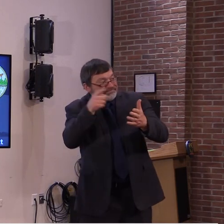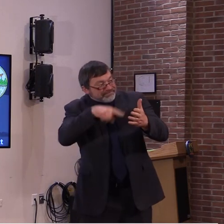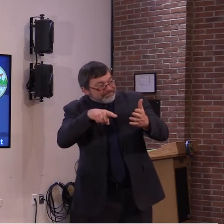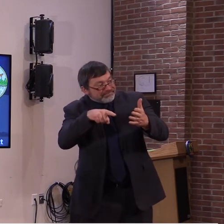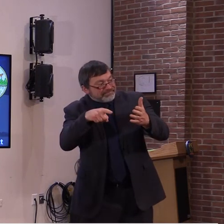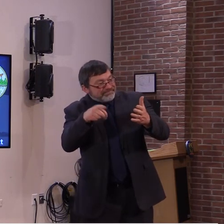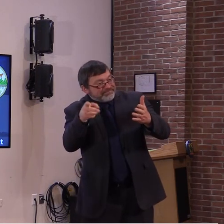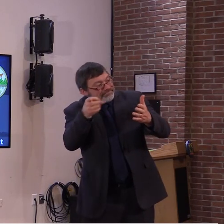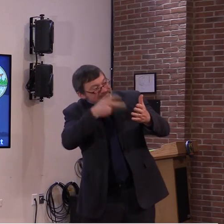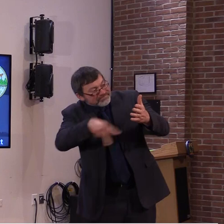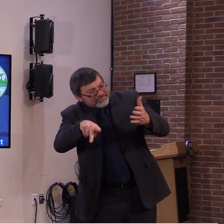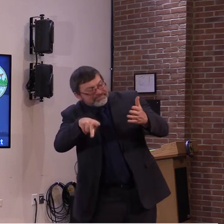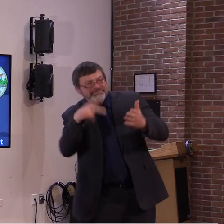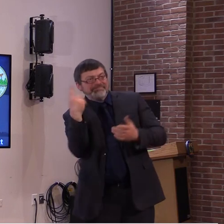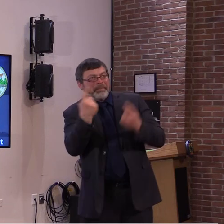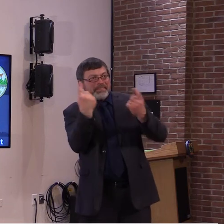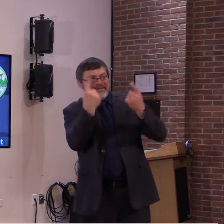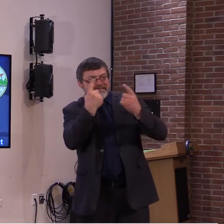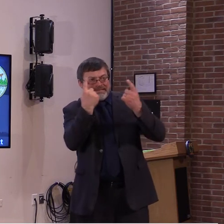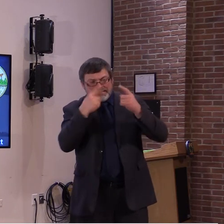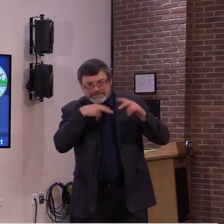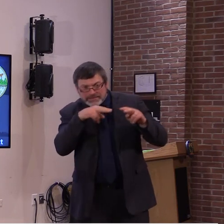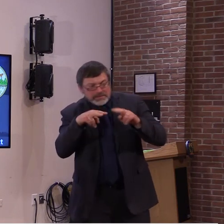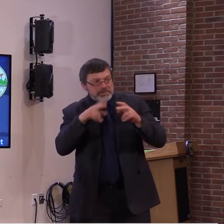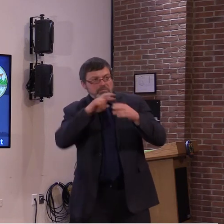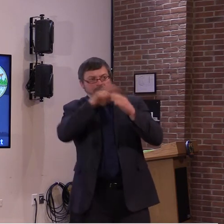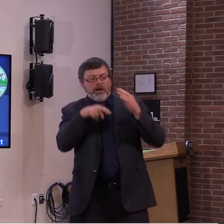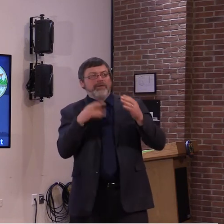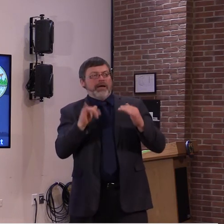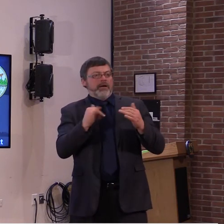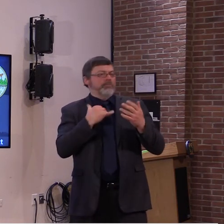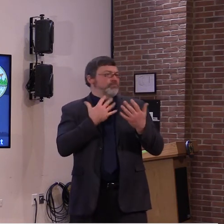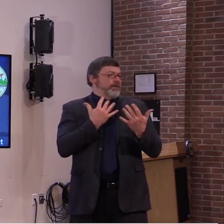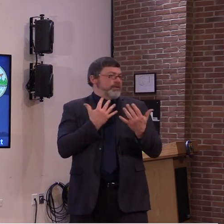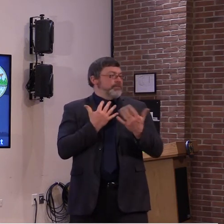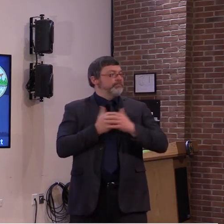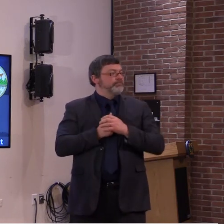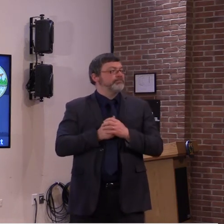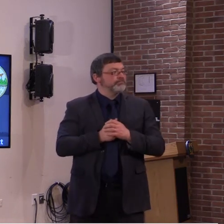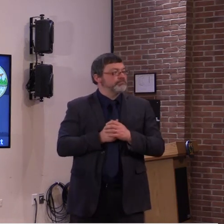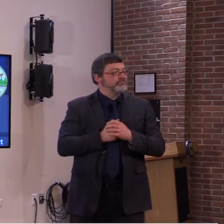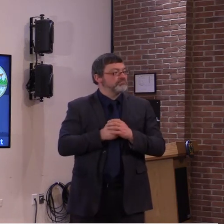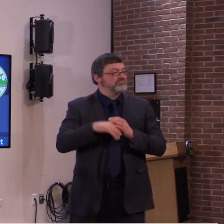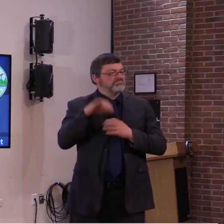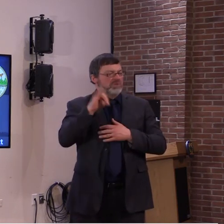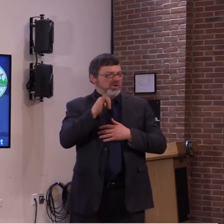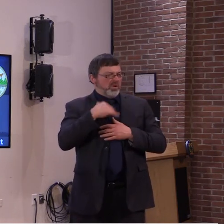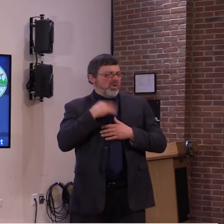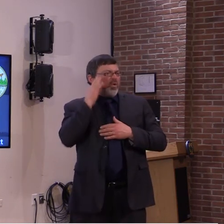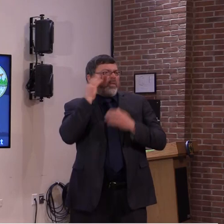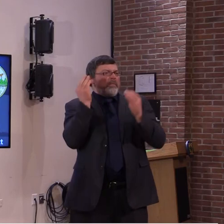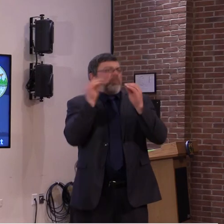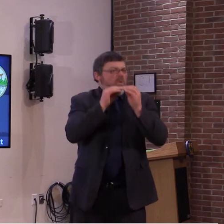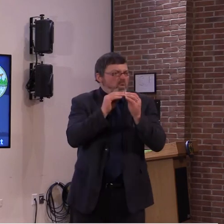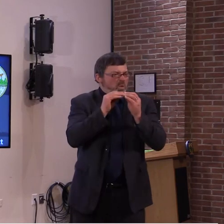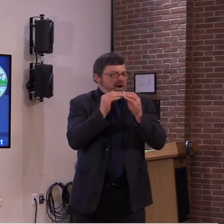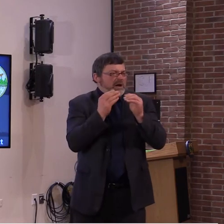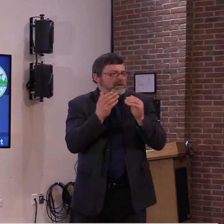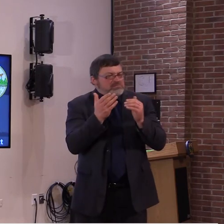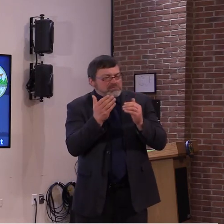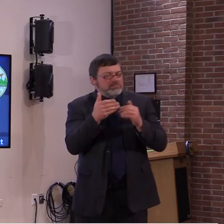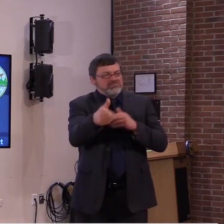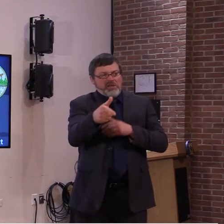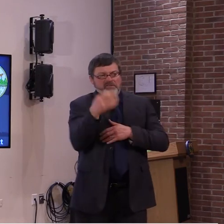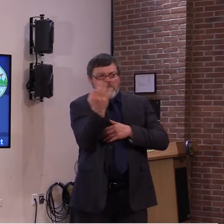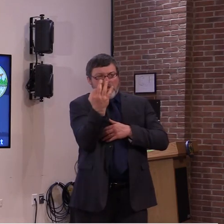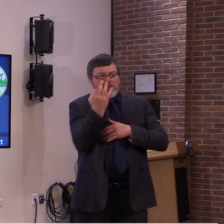on Friday after several more days of data. But the most important thing I want to impress on people at this